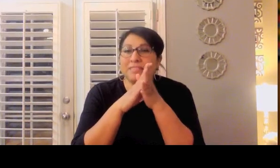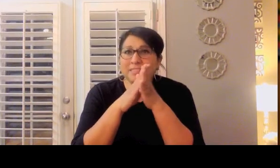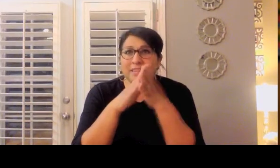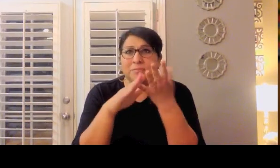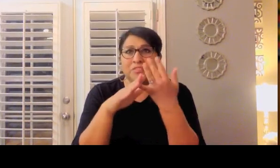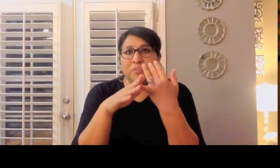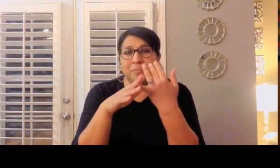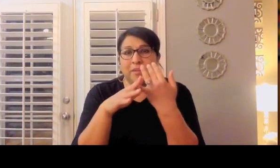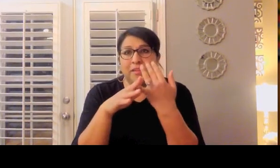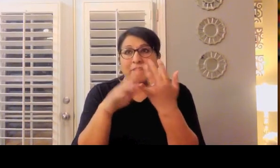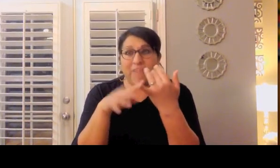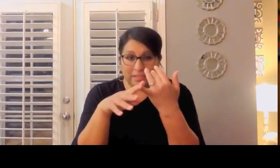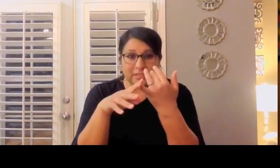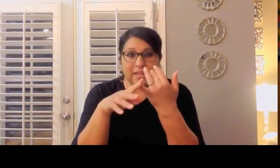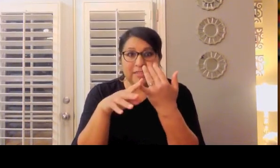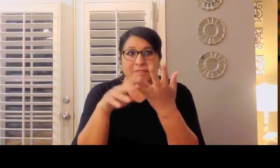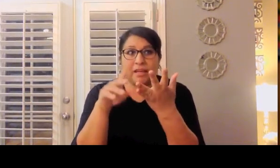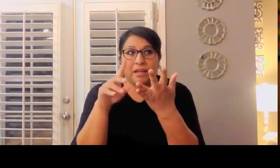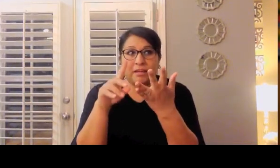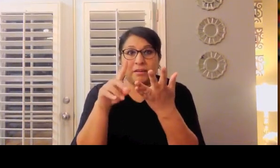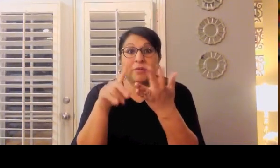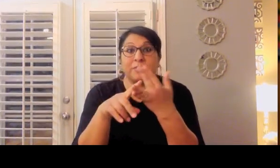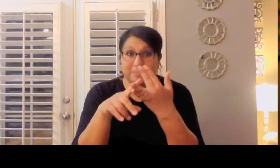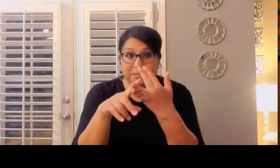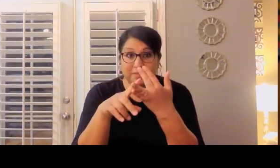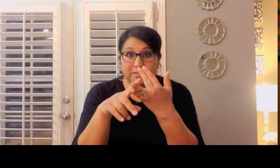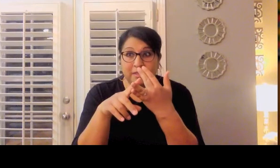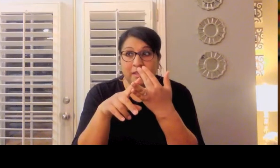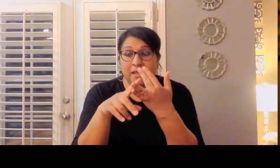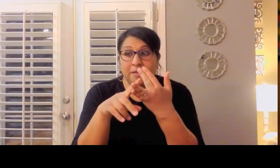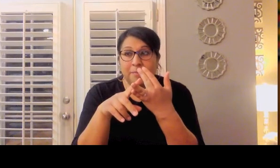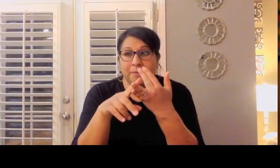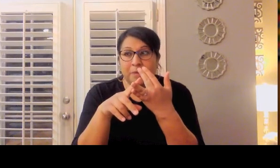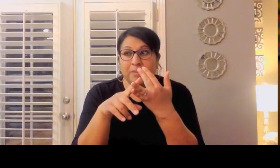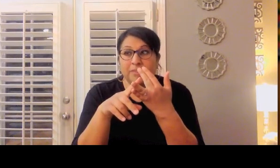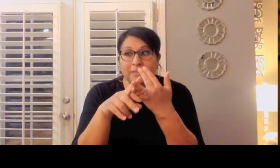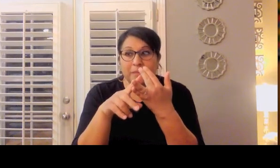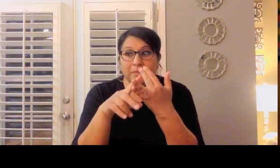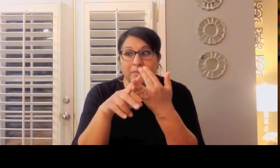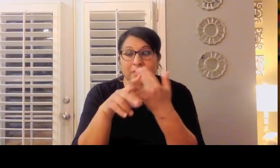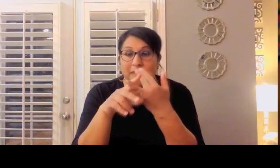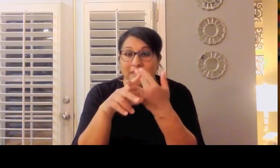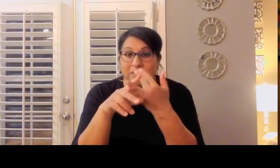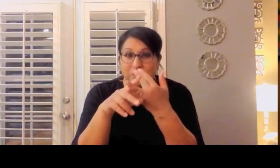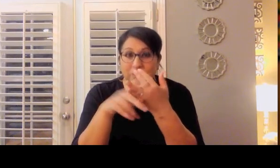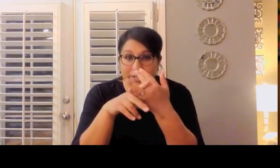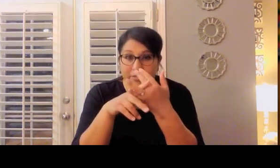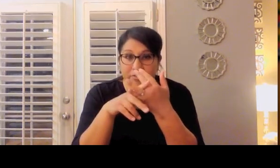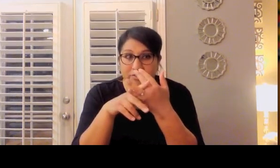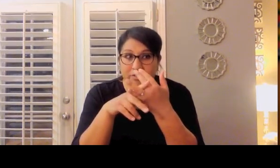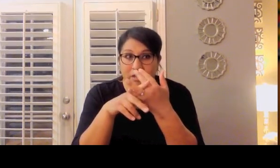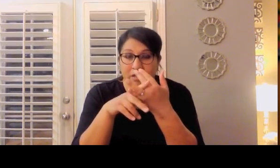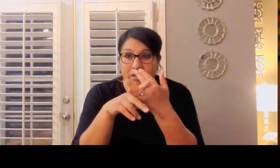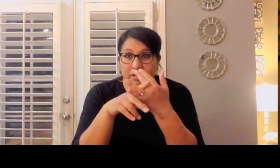the busiest times used to be like Valentine's and Christmas. Mm-hmm. But I want to say within the last